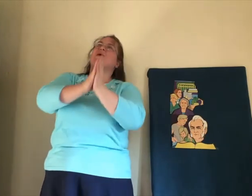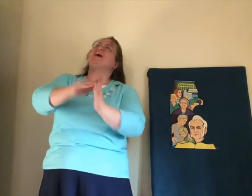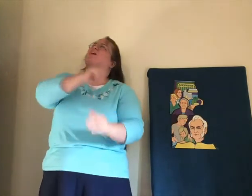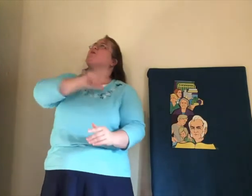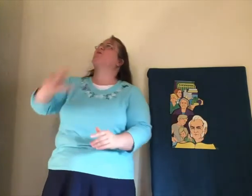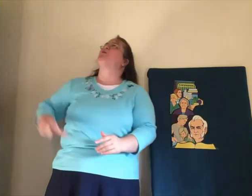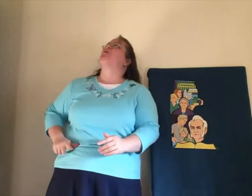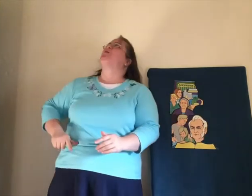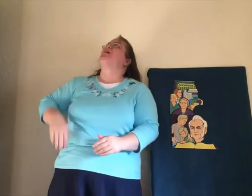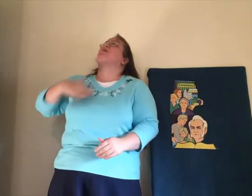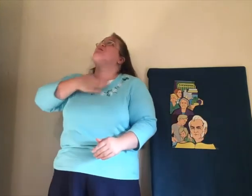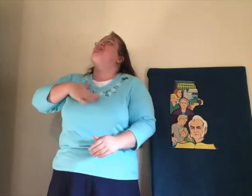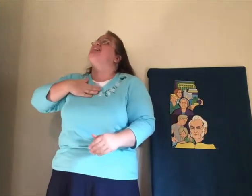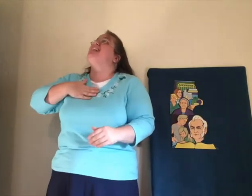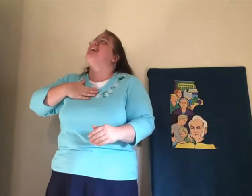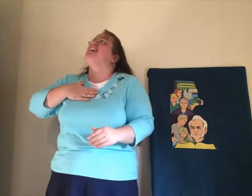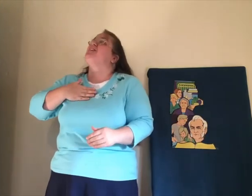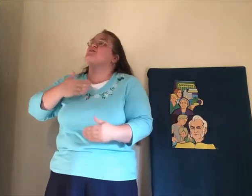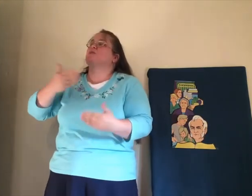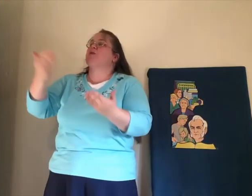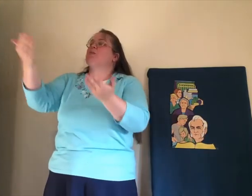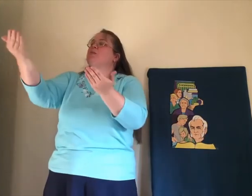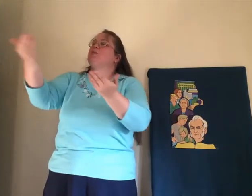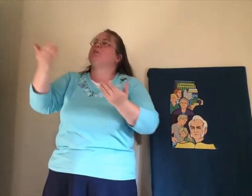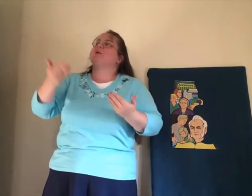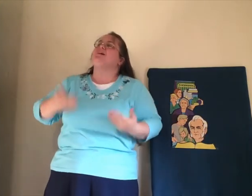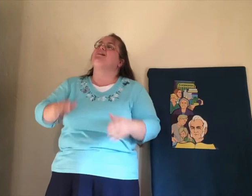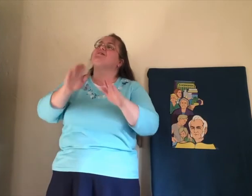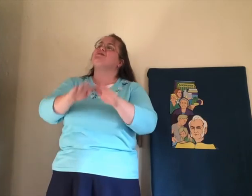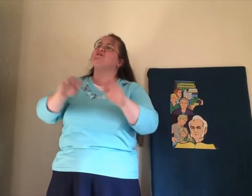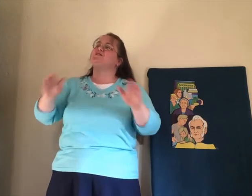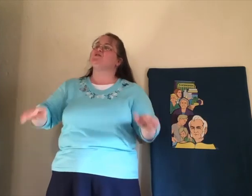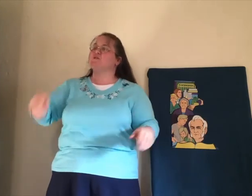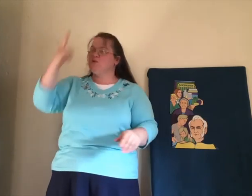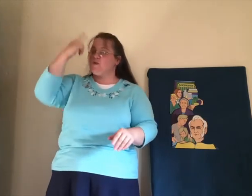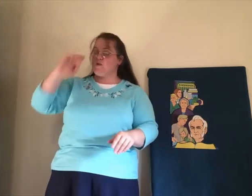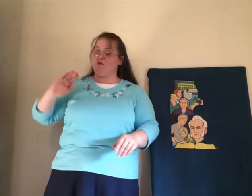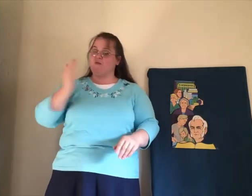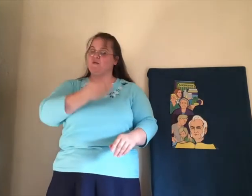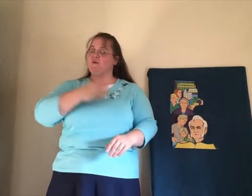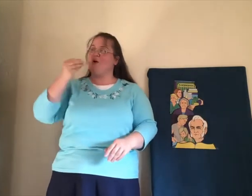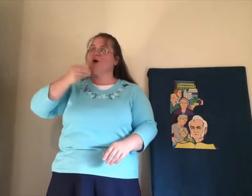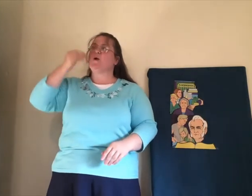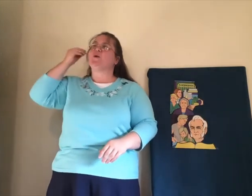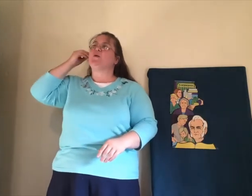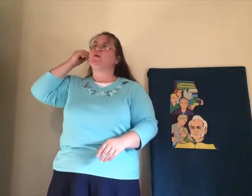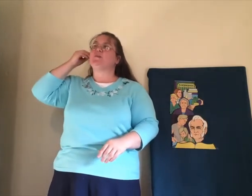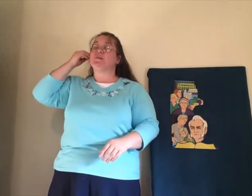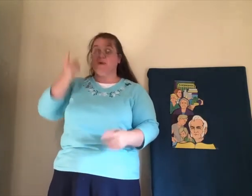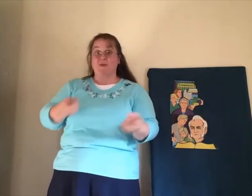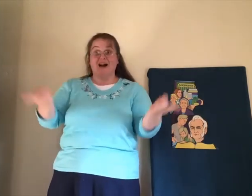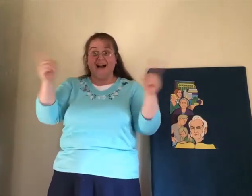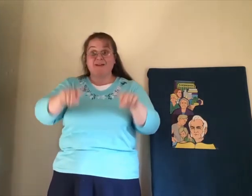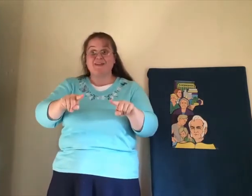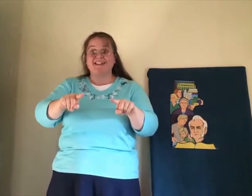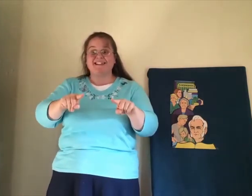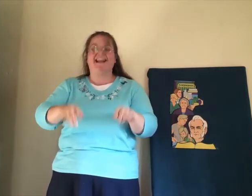So they all knelt down and they prayed, Lord, please bring the children for our